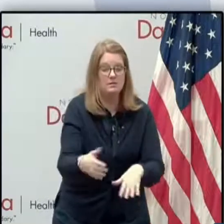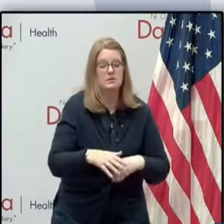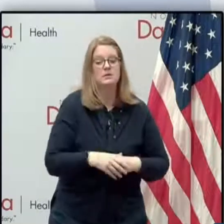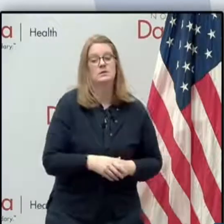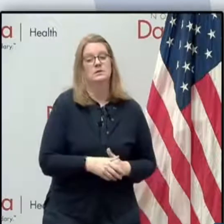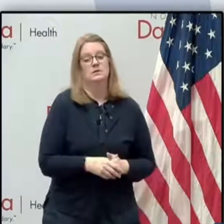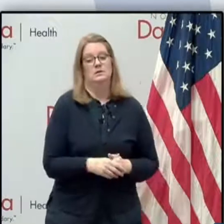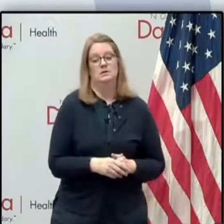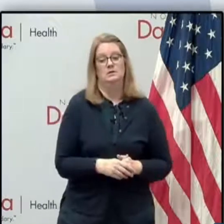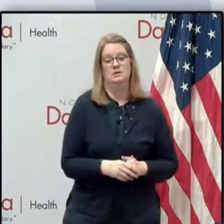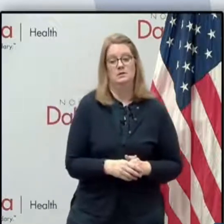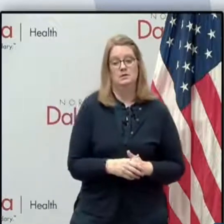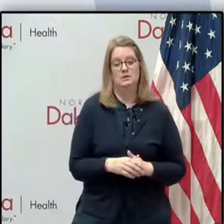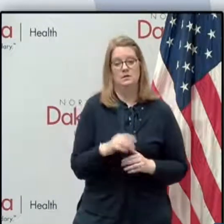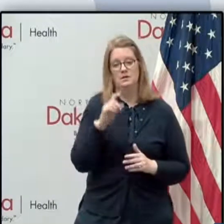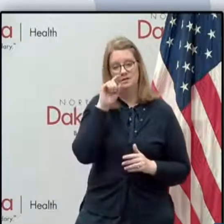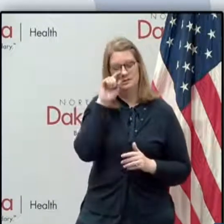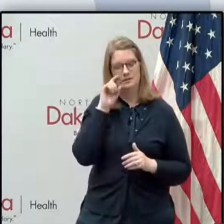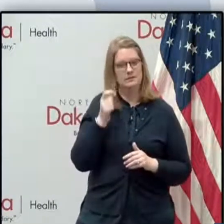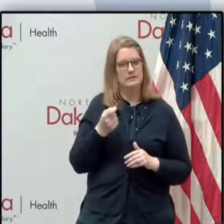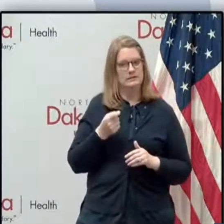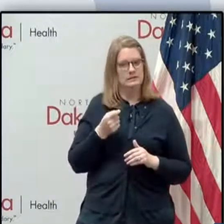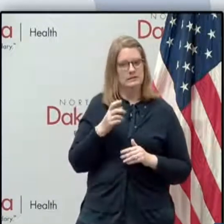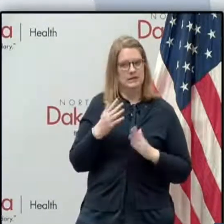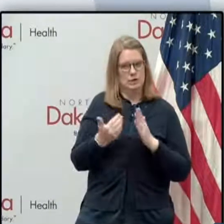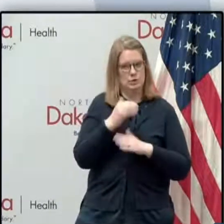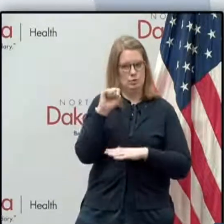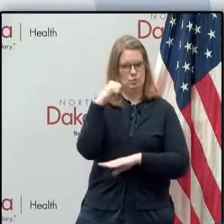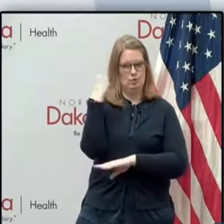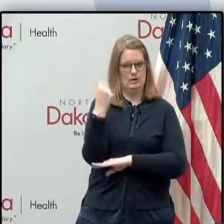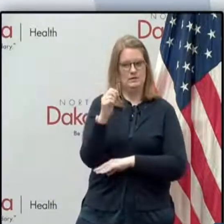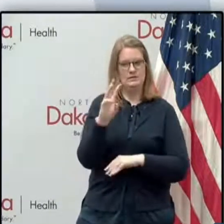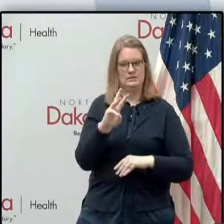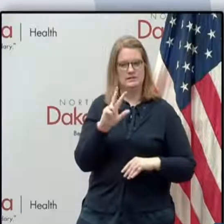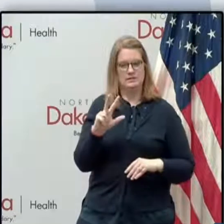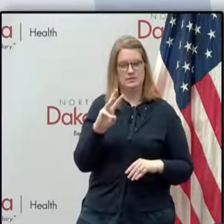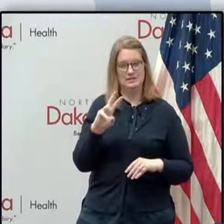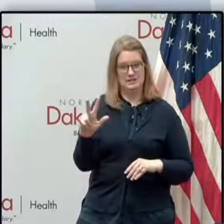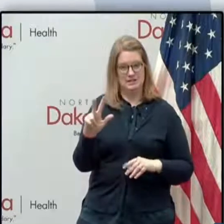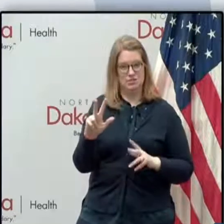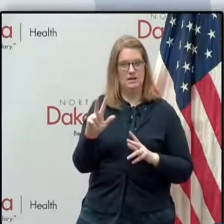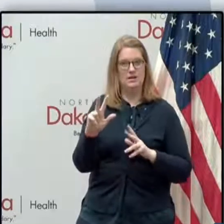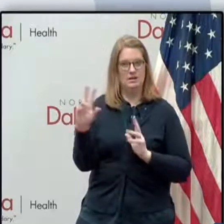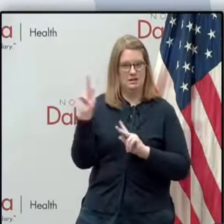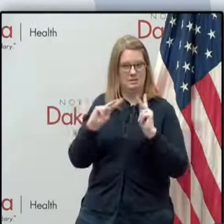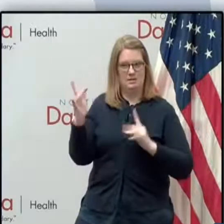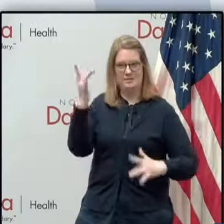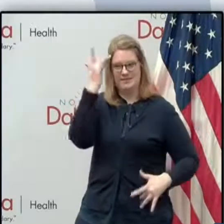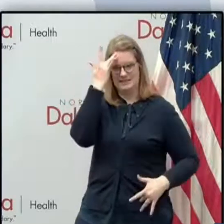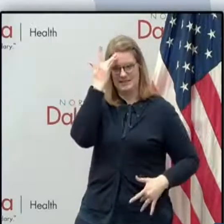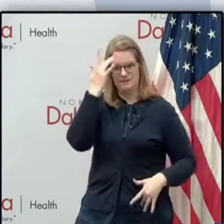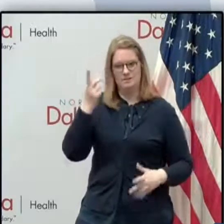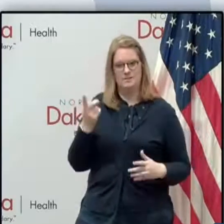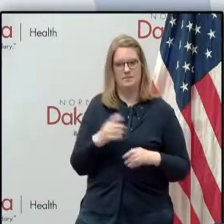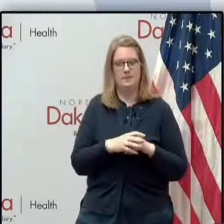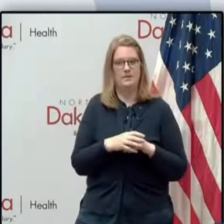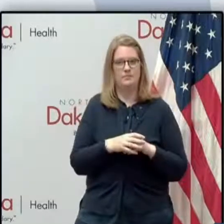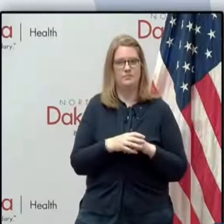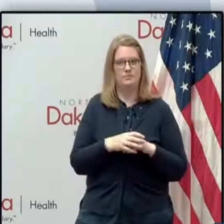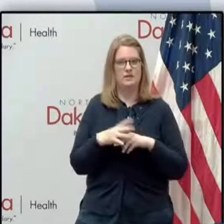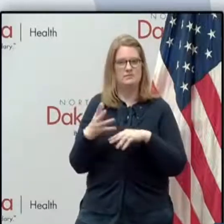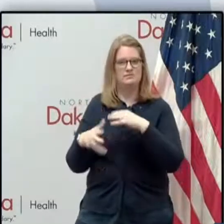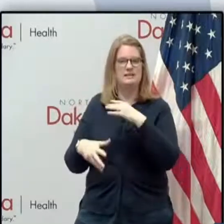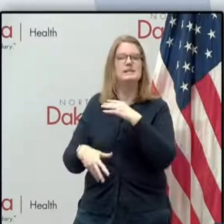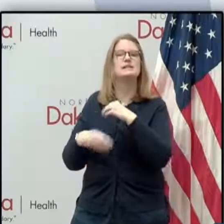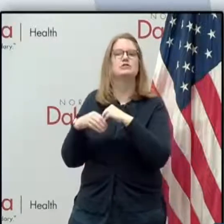to a slightly higher new record of 63 active cases, up 13 from